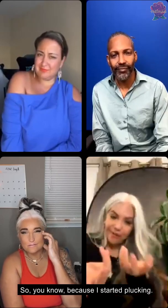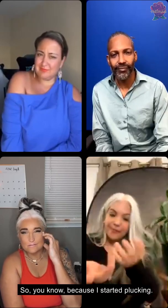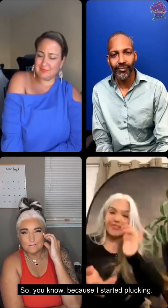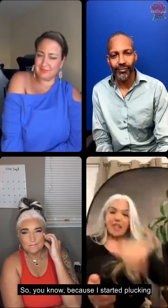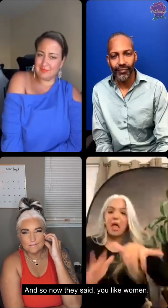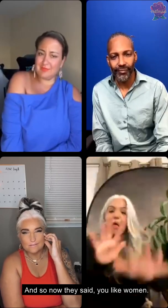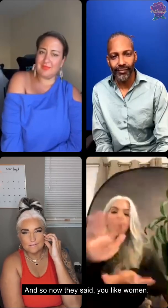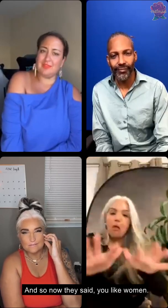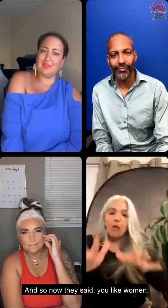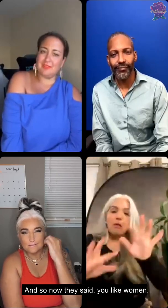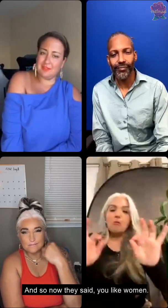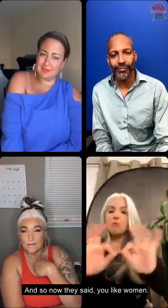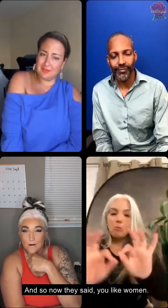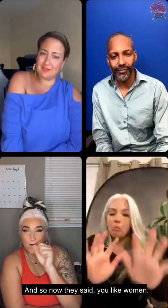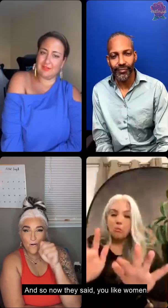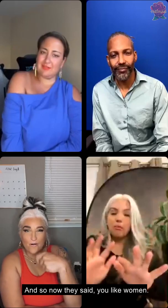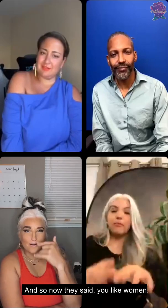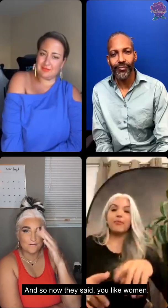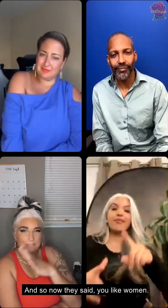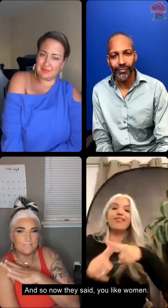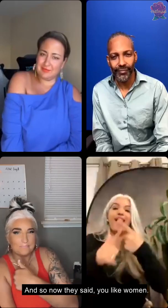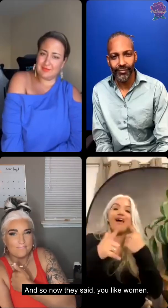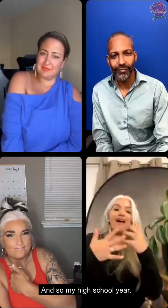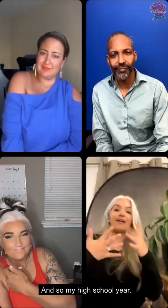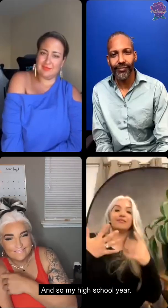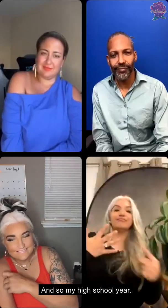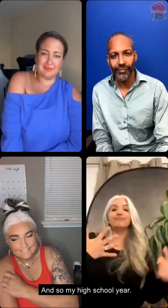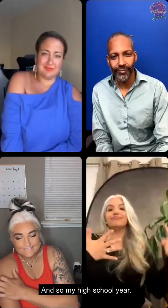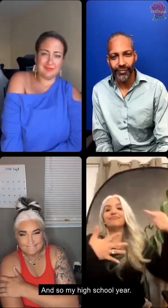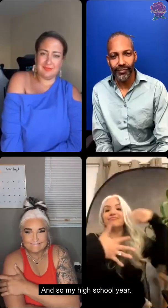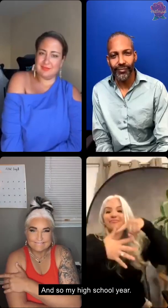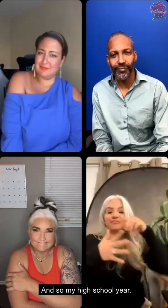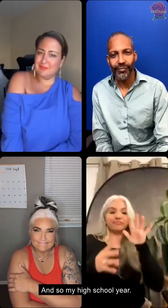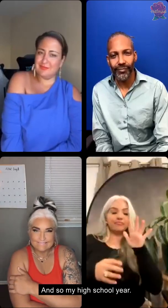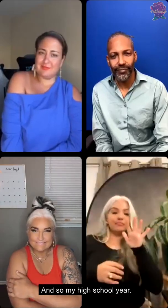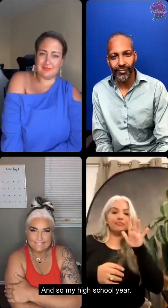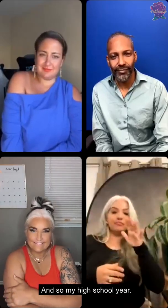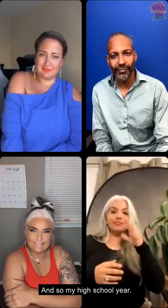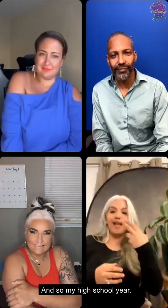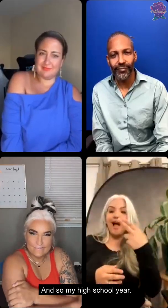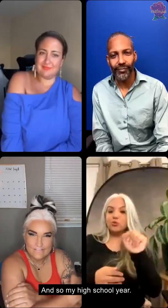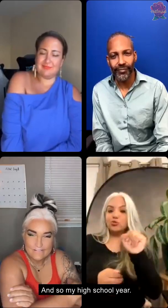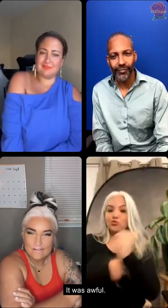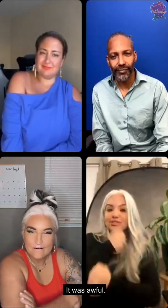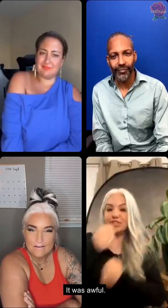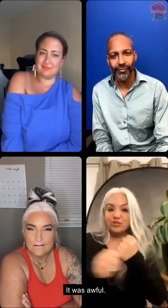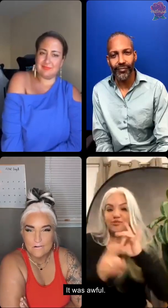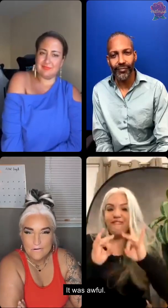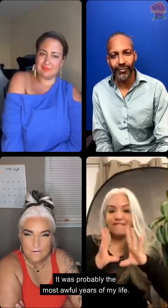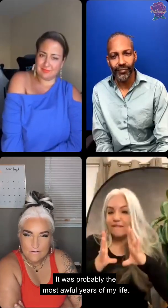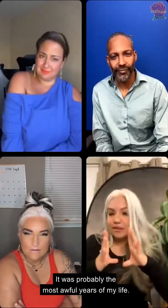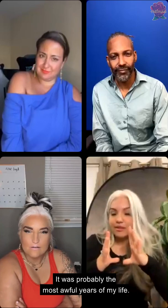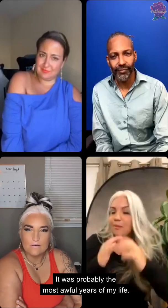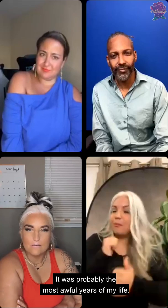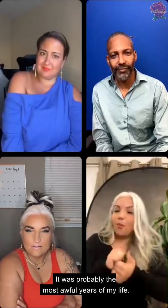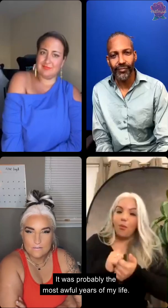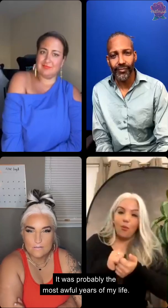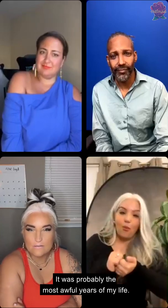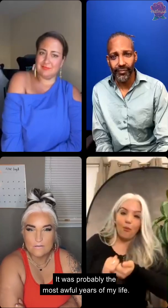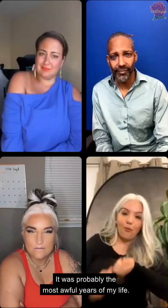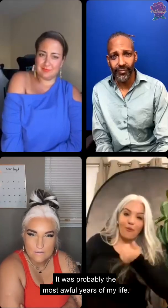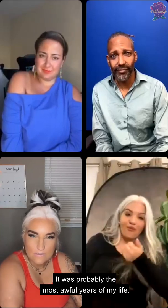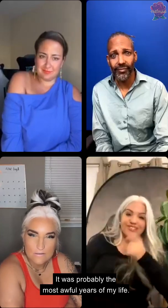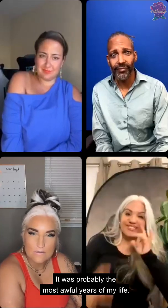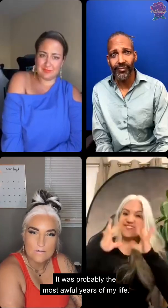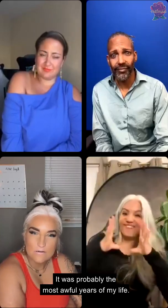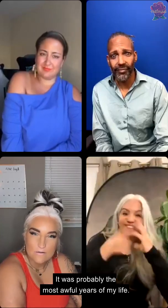so because I started plucking." And so now they said you look like a woman. And so my high school year, oh, it was awful. It was